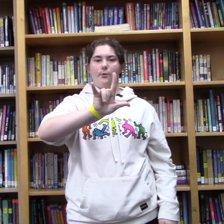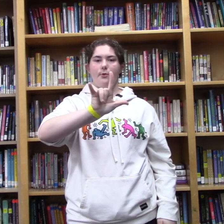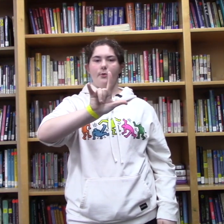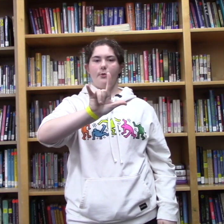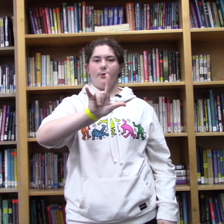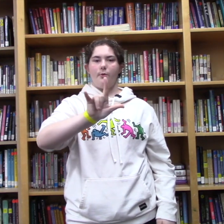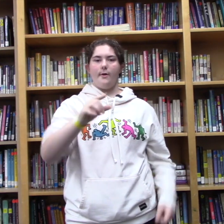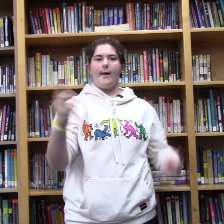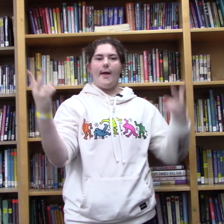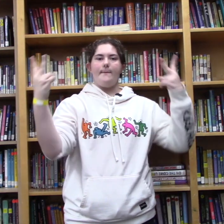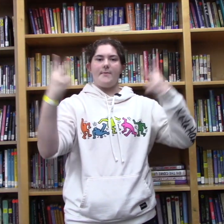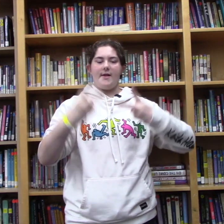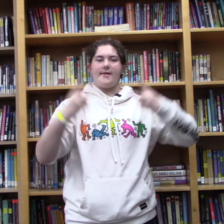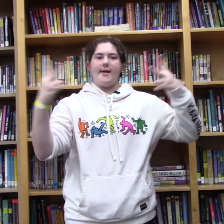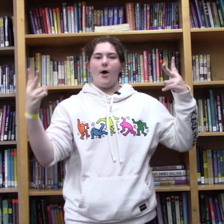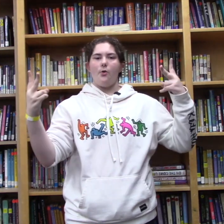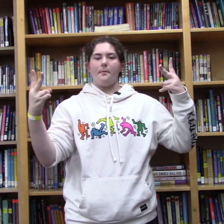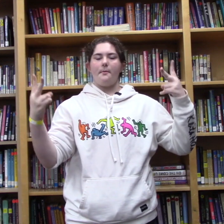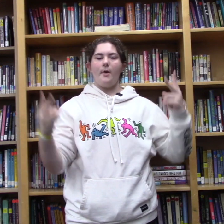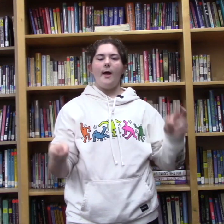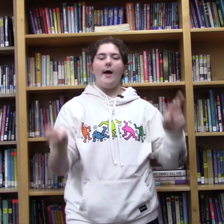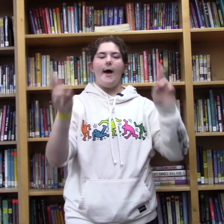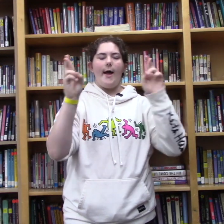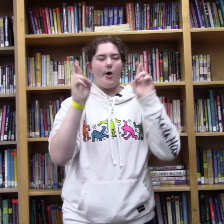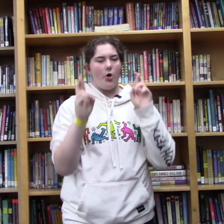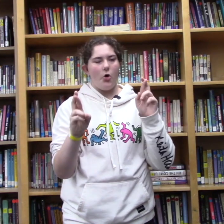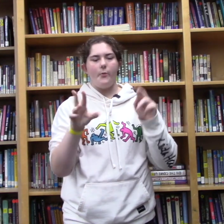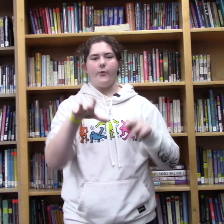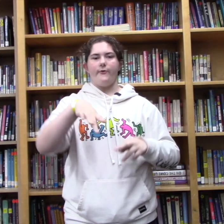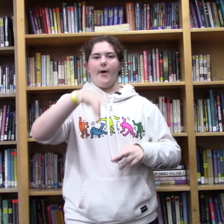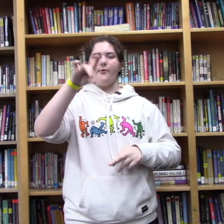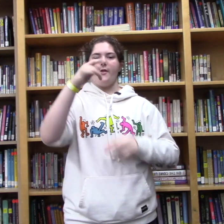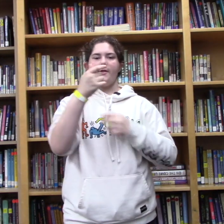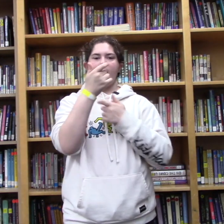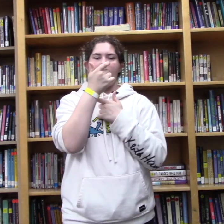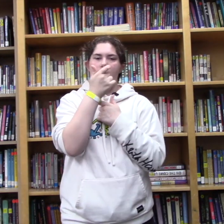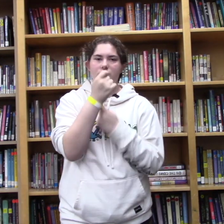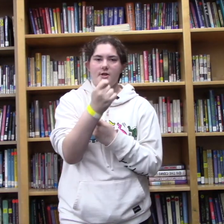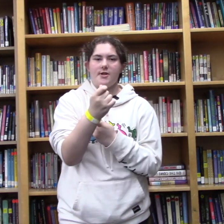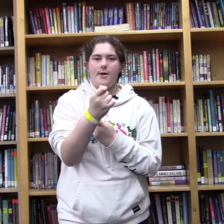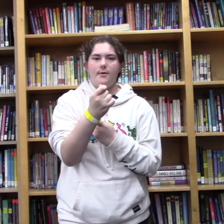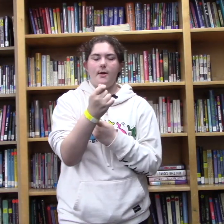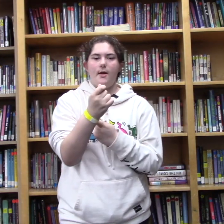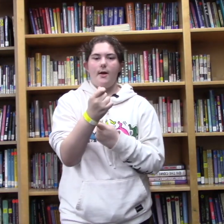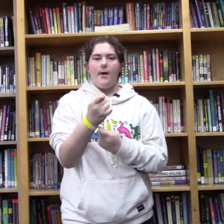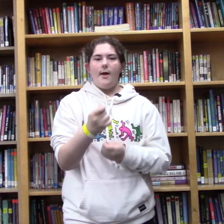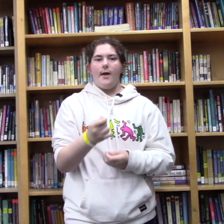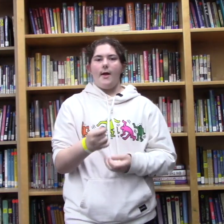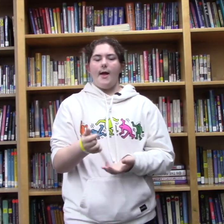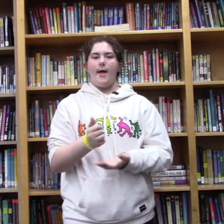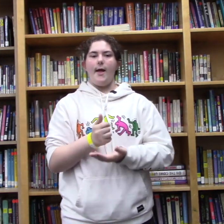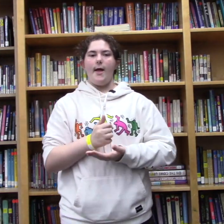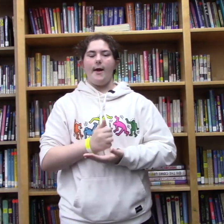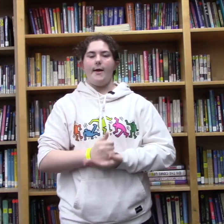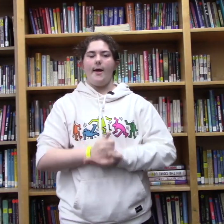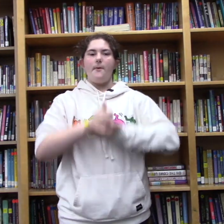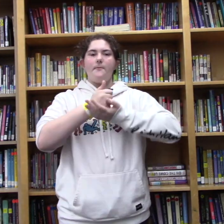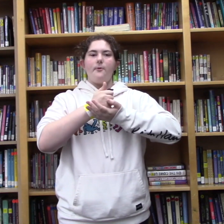and peace out. I hope you found this interesting and helpful